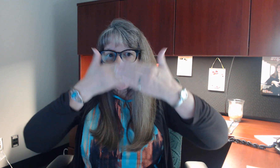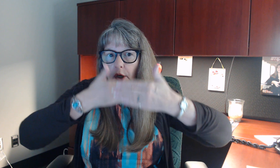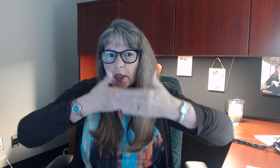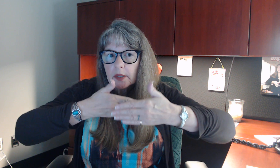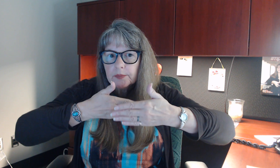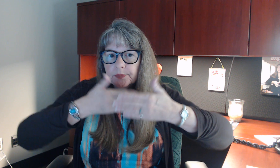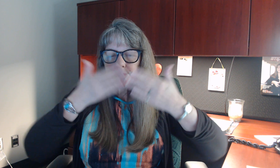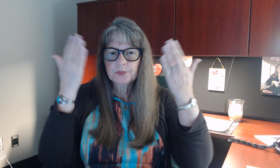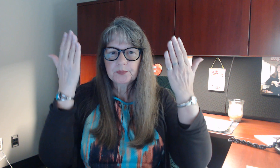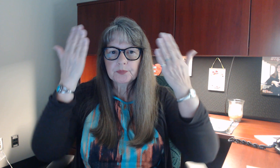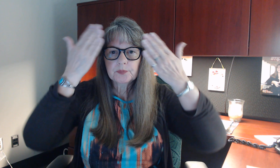Dark.